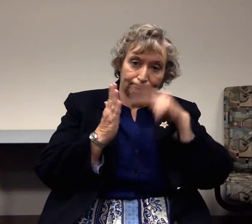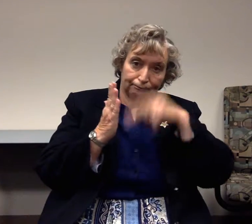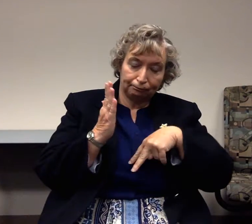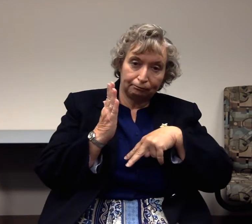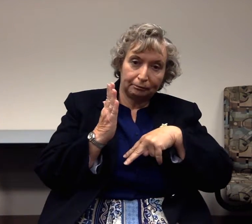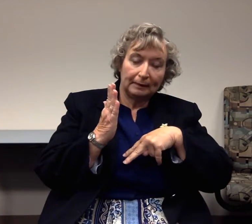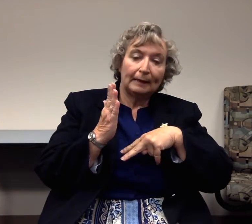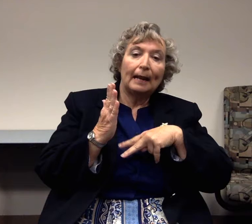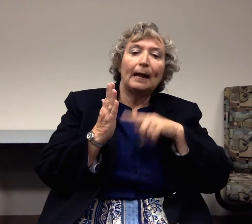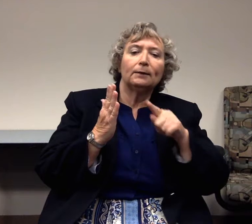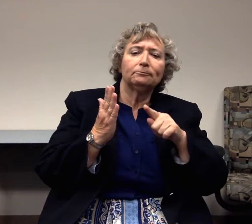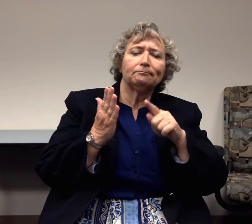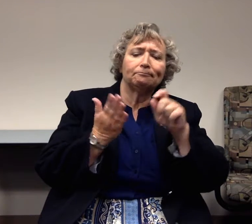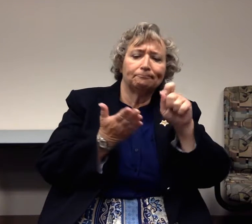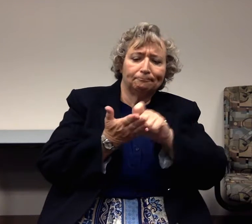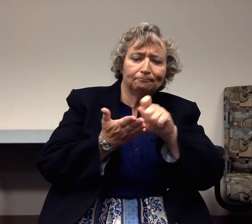read. You have 3 minutes to do that.